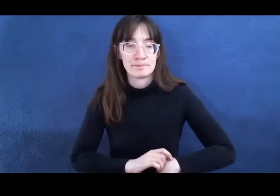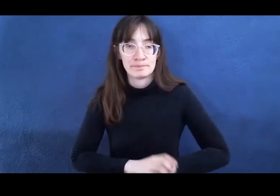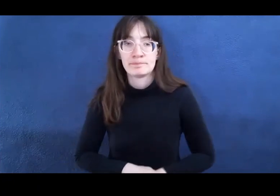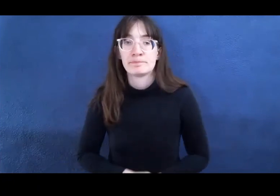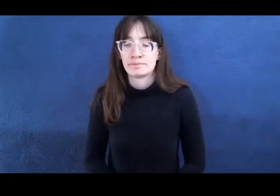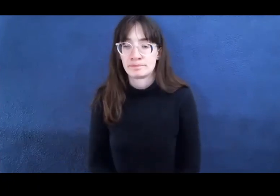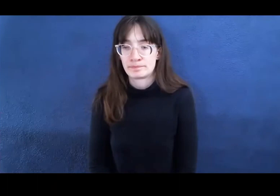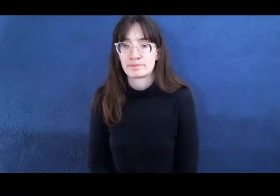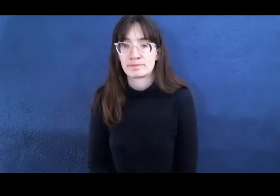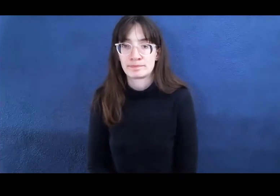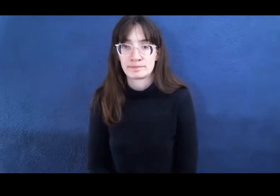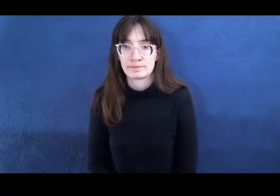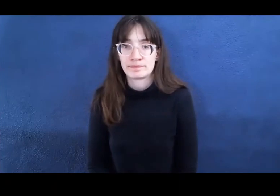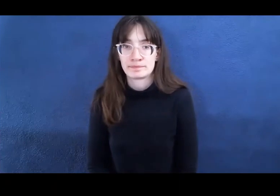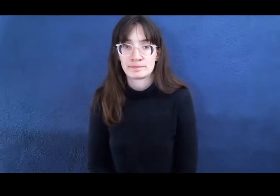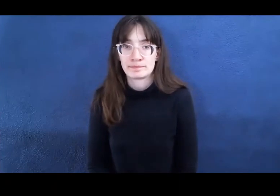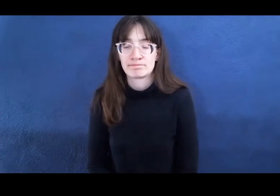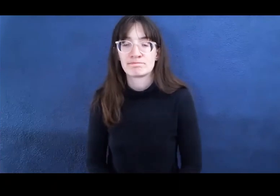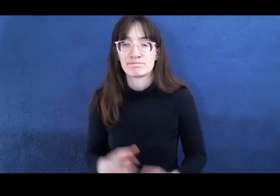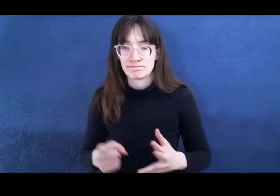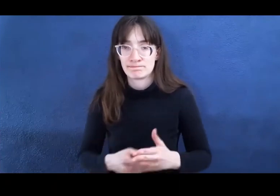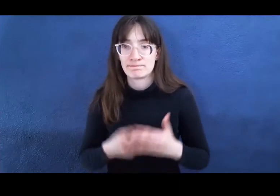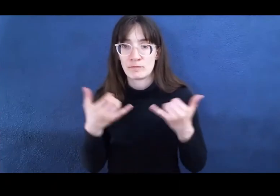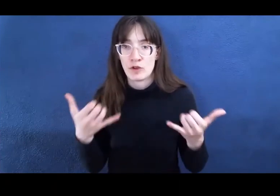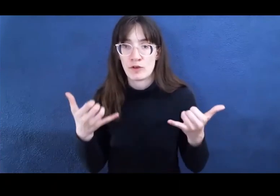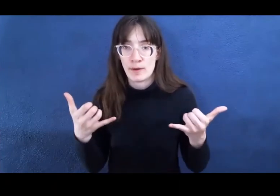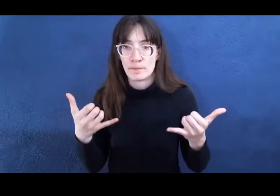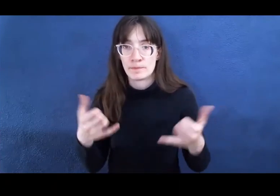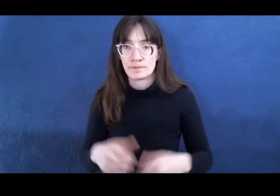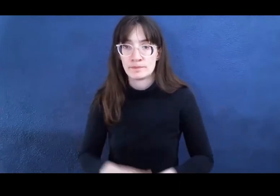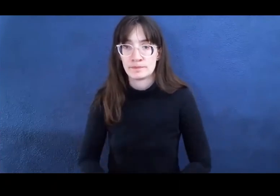rest, beginning now.